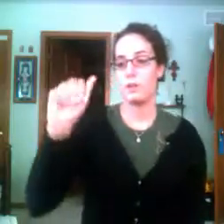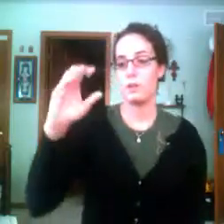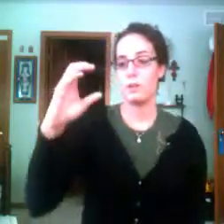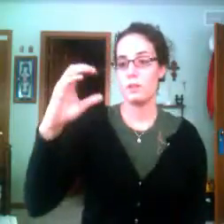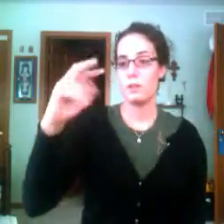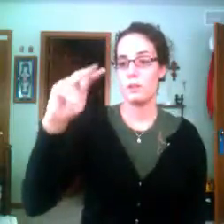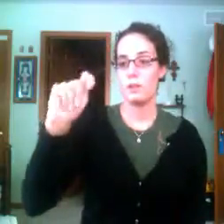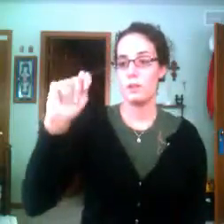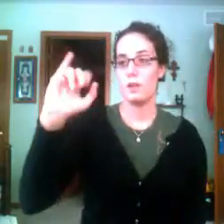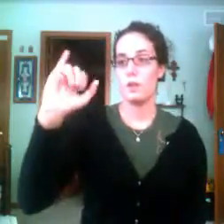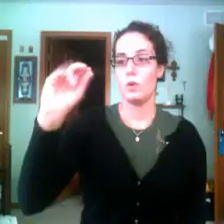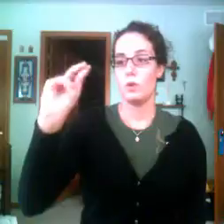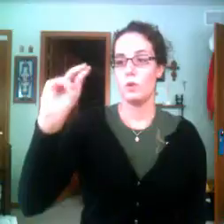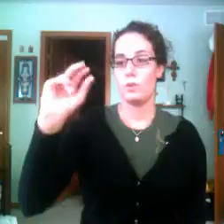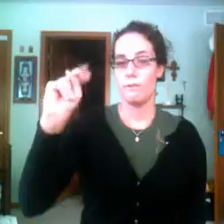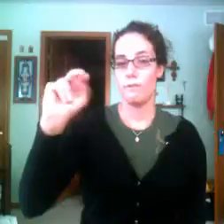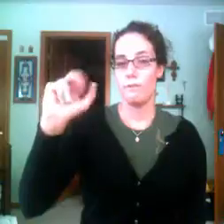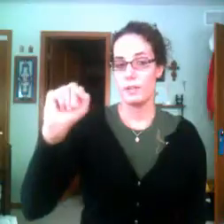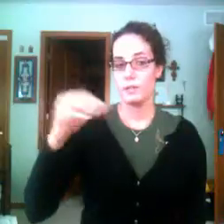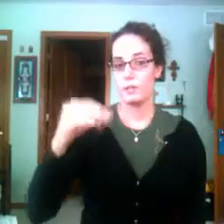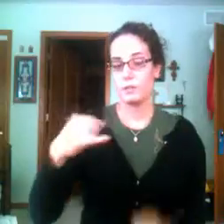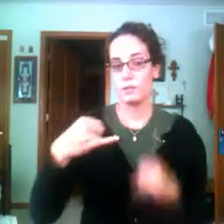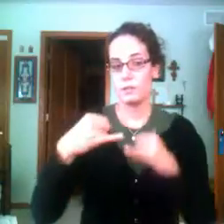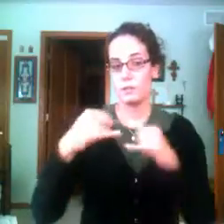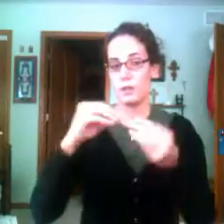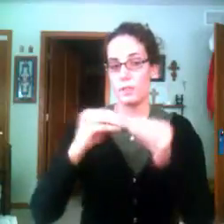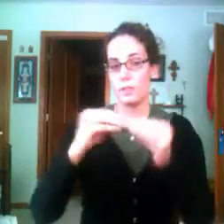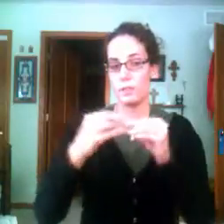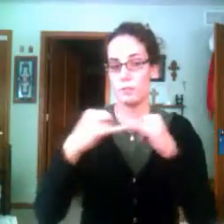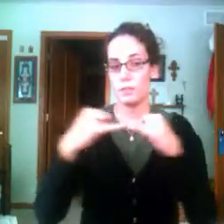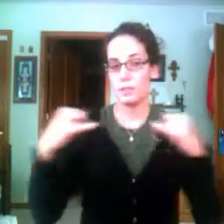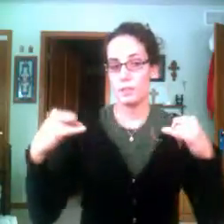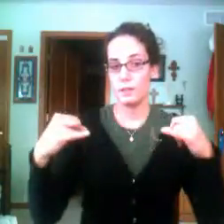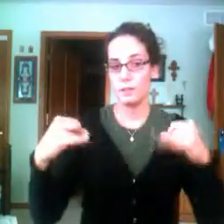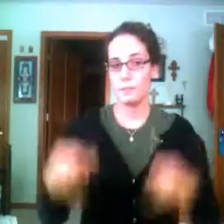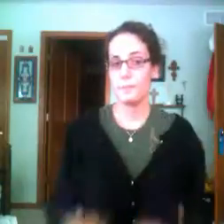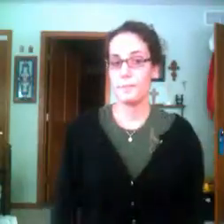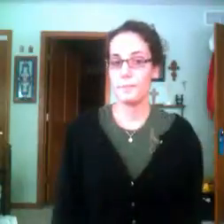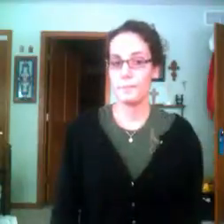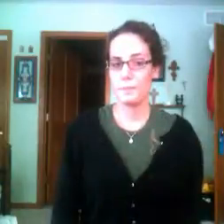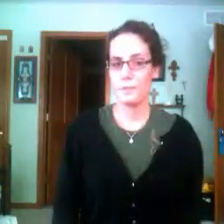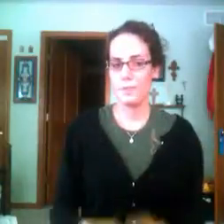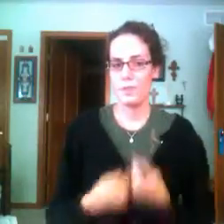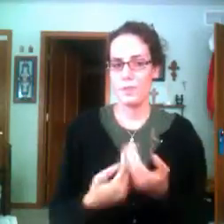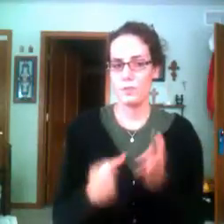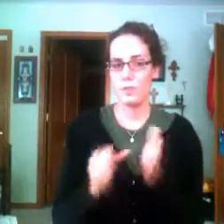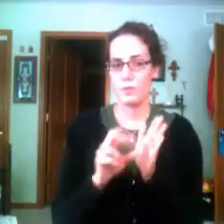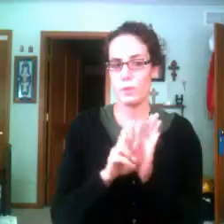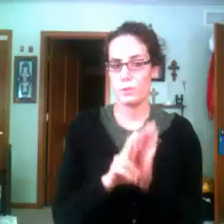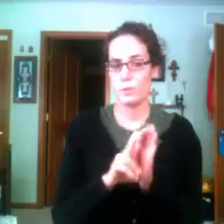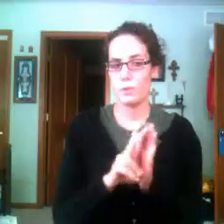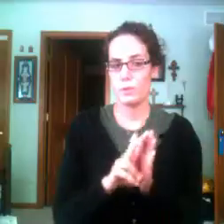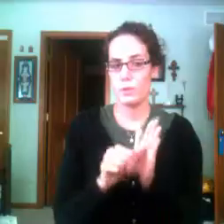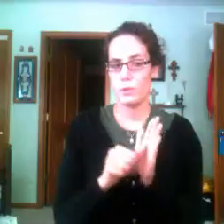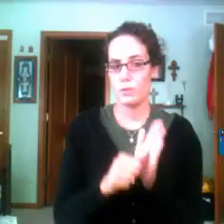is how it would look like. Just 2/3, and you put a point there. Now, how can we represent this fraction